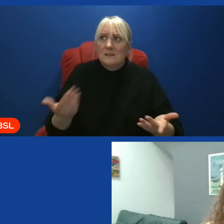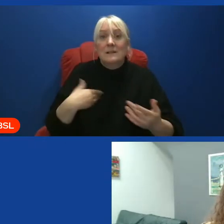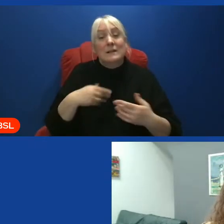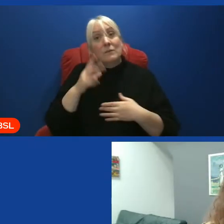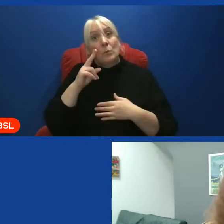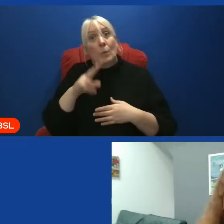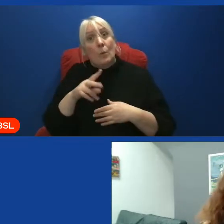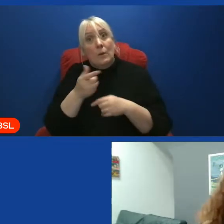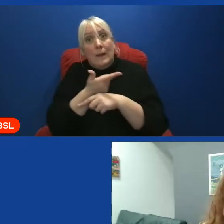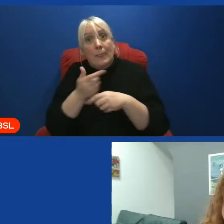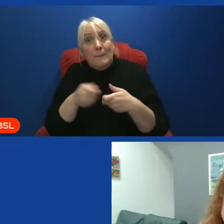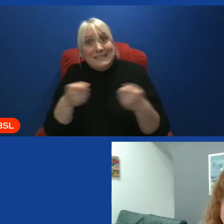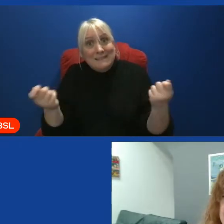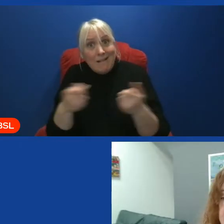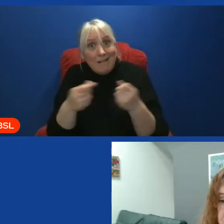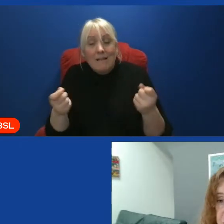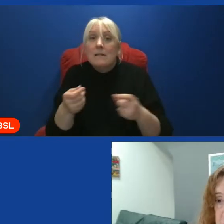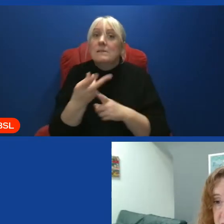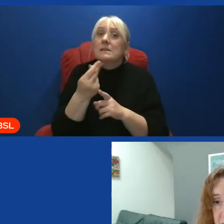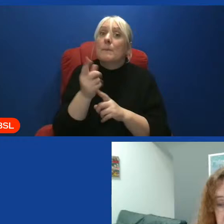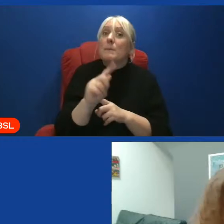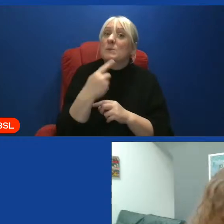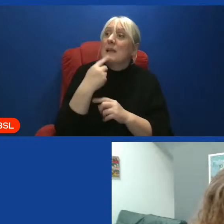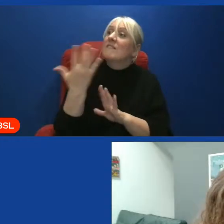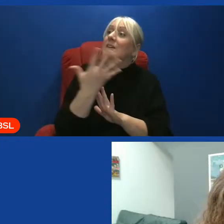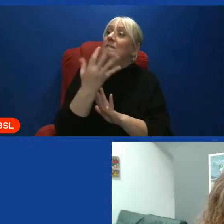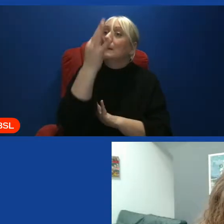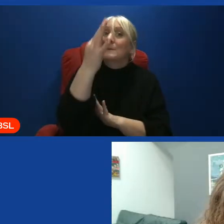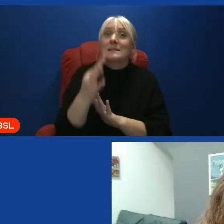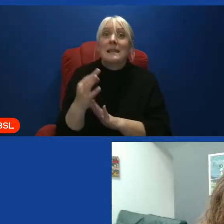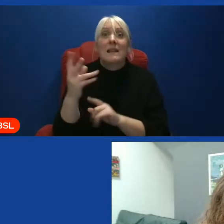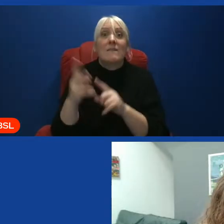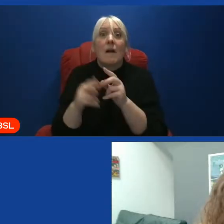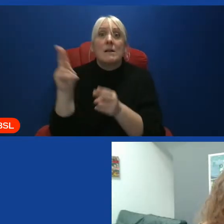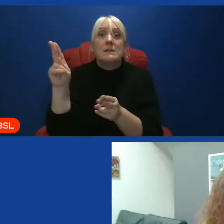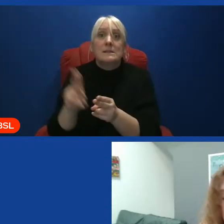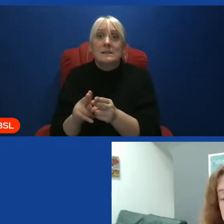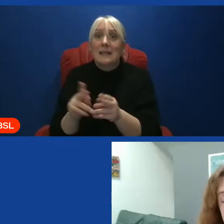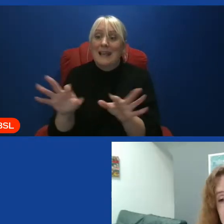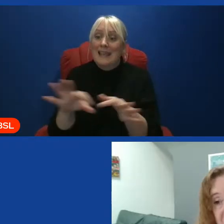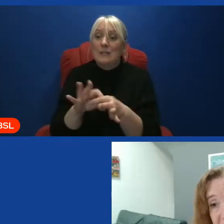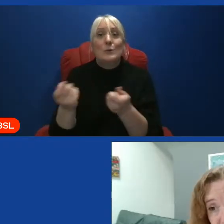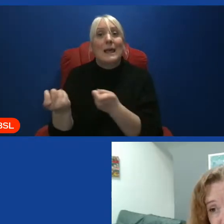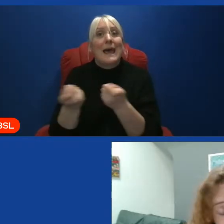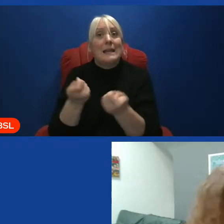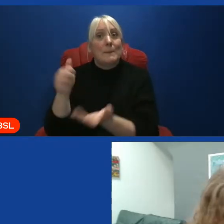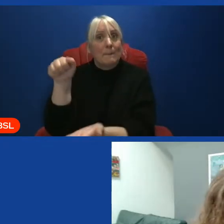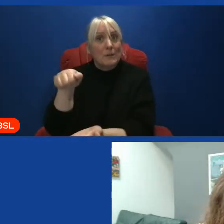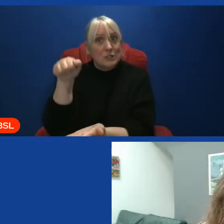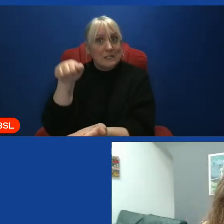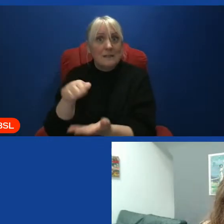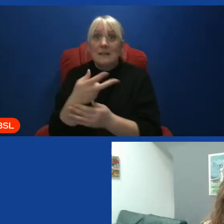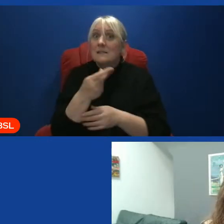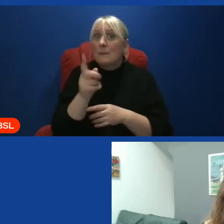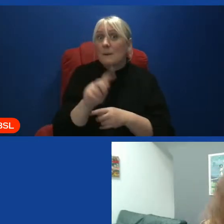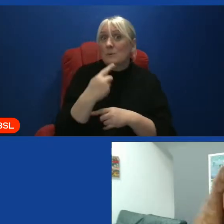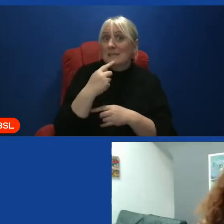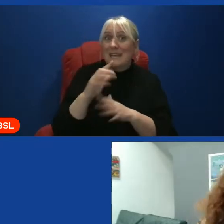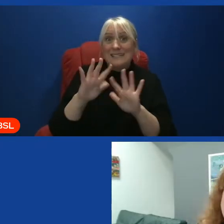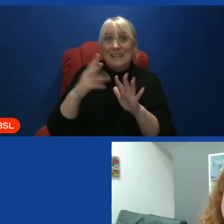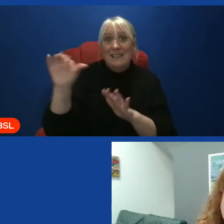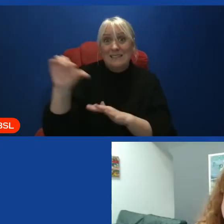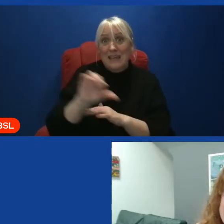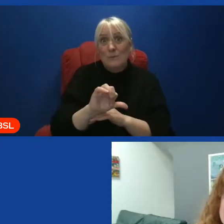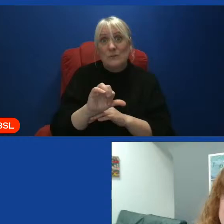in a number of different ways. Some people are saying 15% of cuts to the admin budget. Some people are saying 10,000 job cuts, and some people